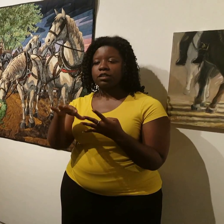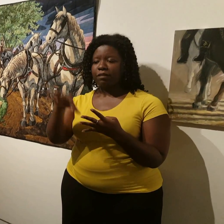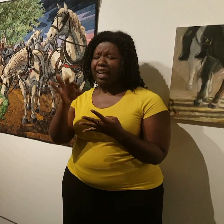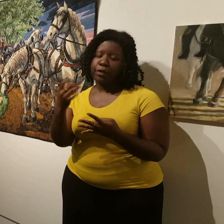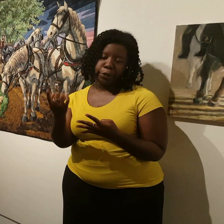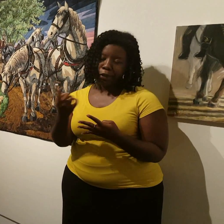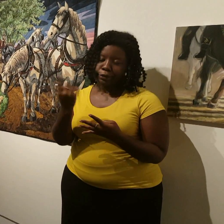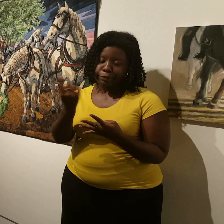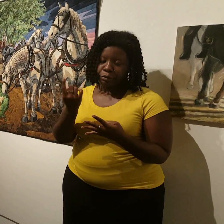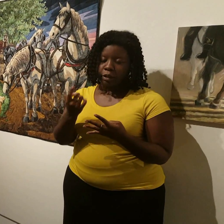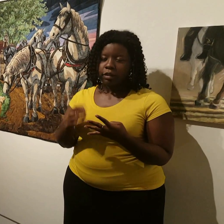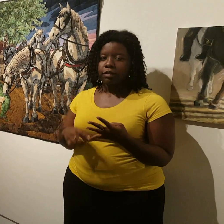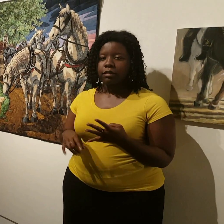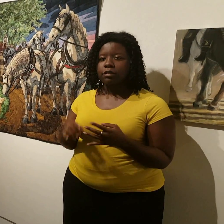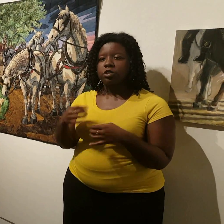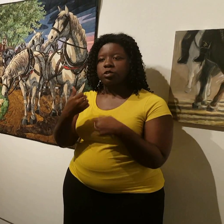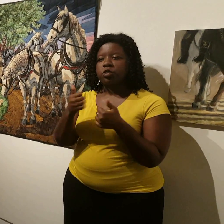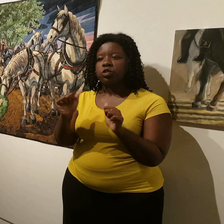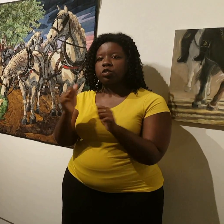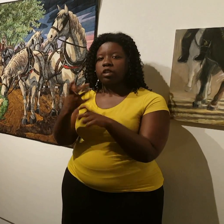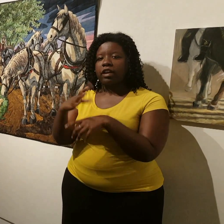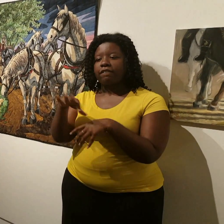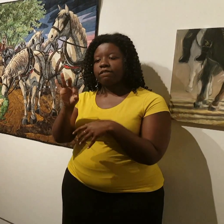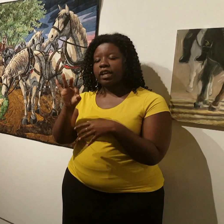to make sure I can find the colors I need.